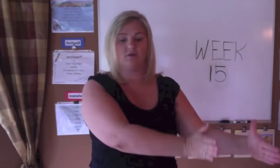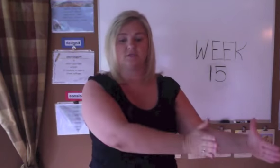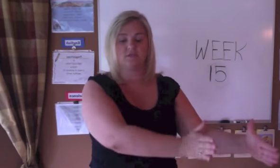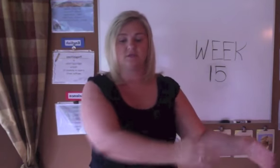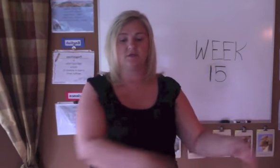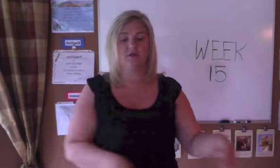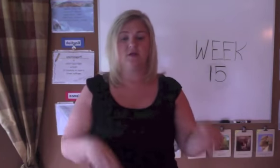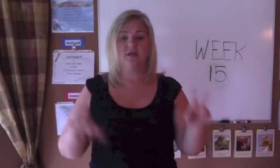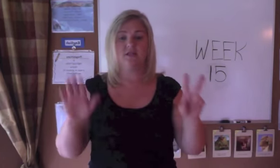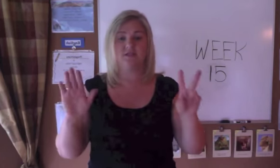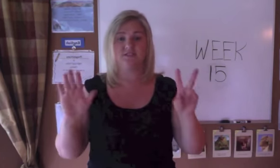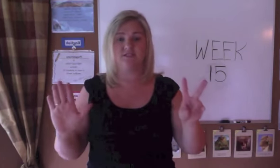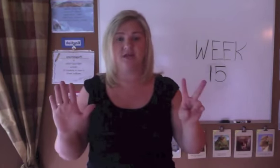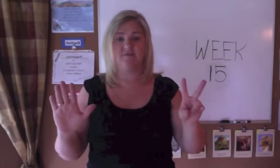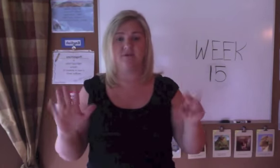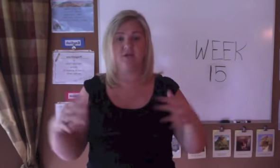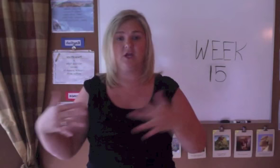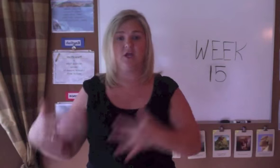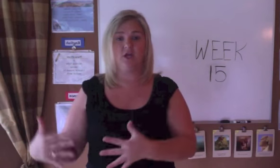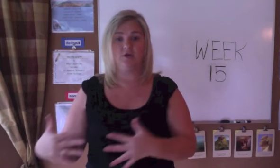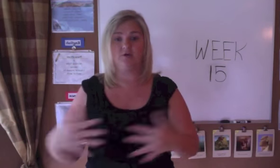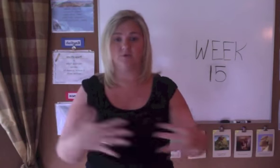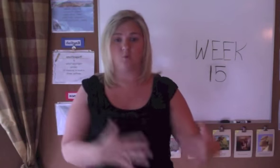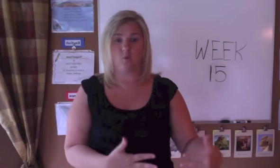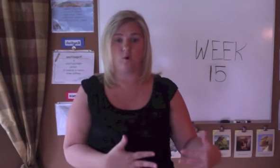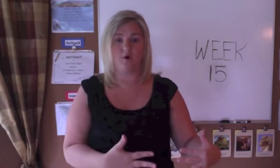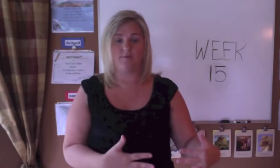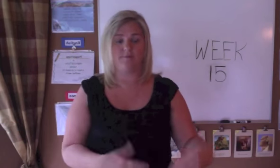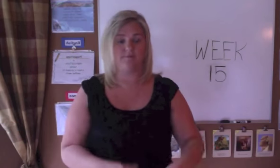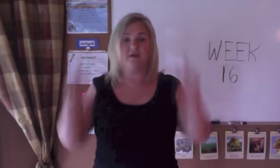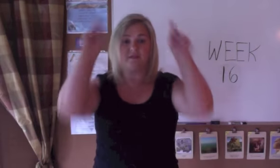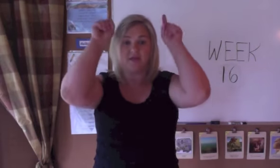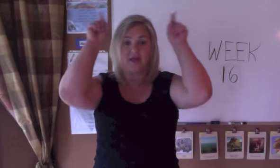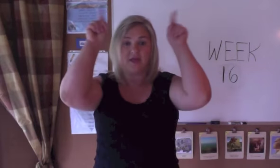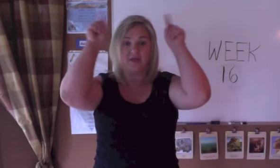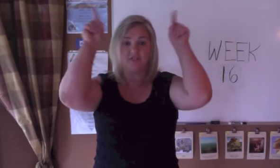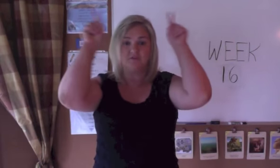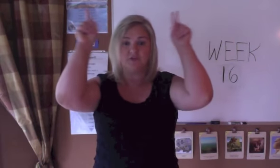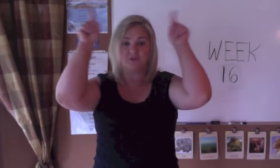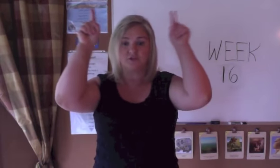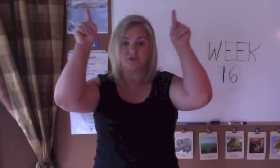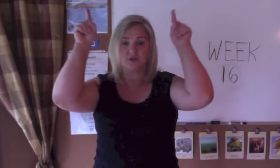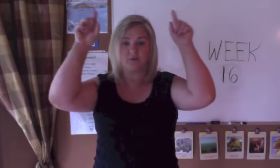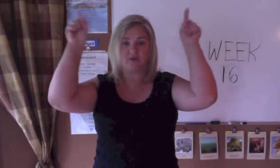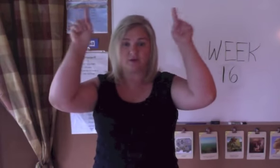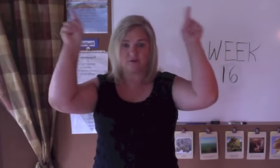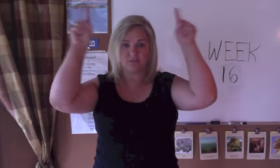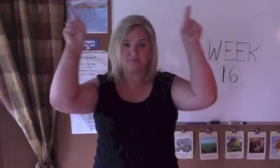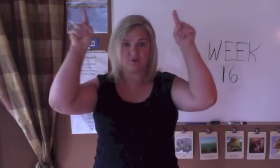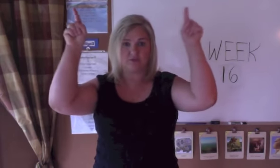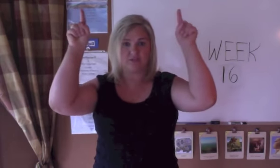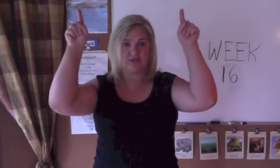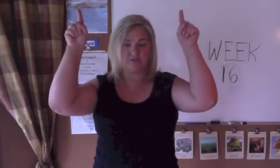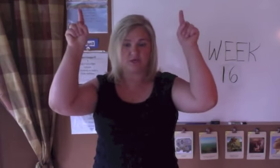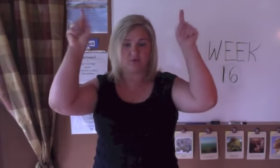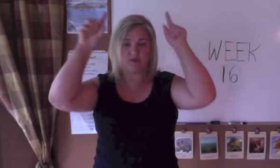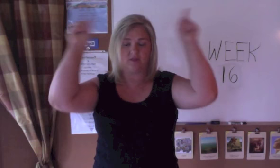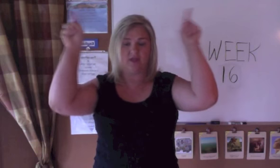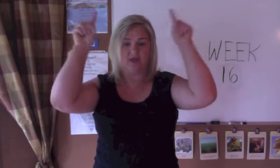arts. The 7 Years' War. The Age of Industry, we've got little smokestacks going. The Age